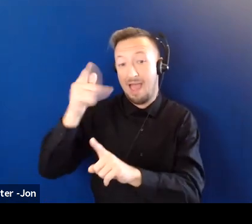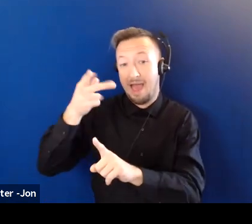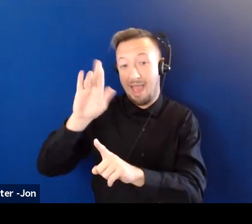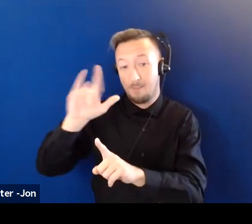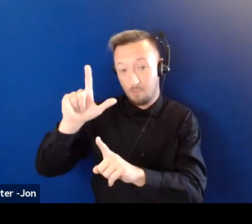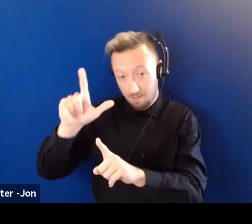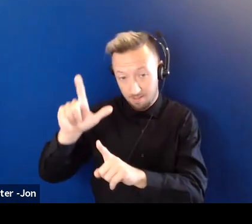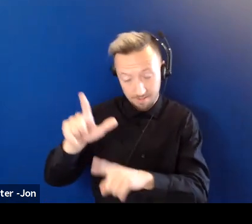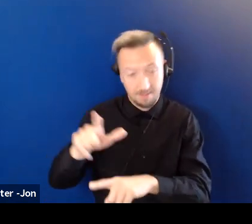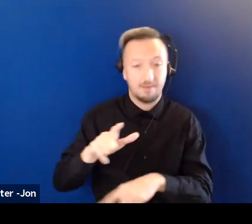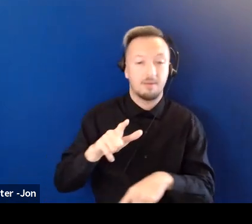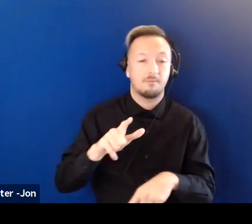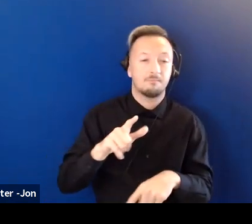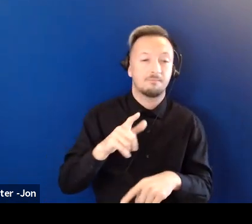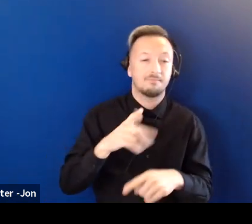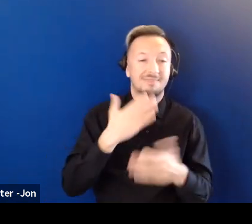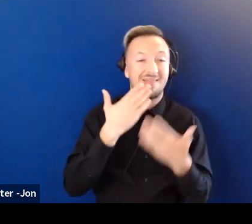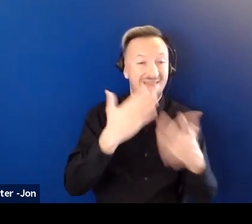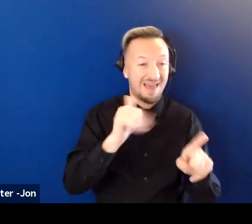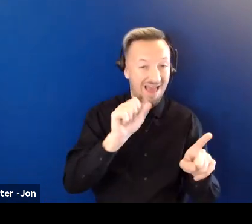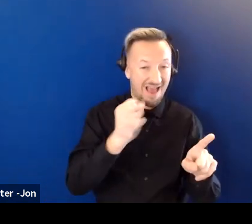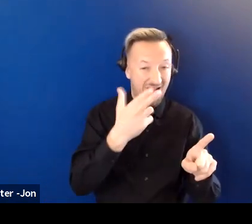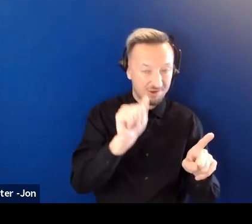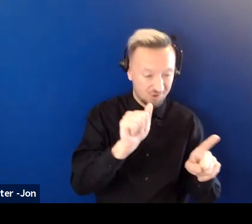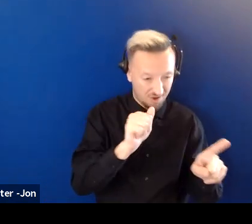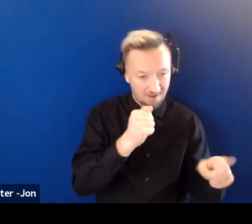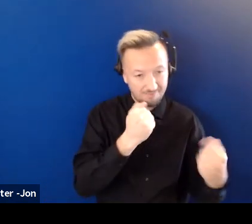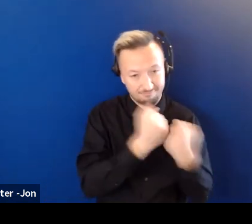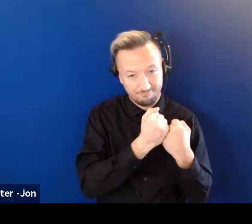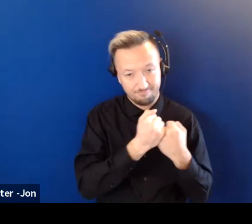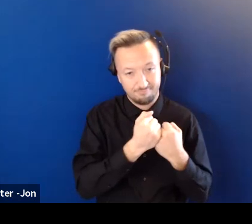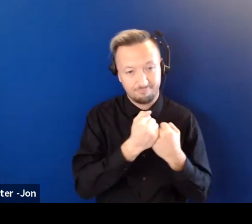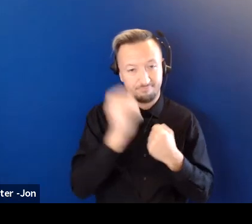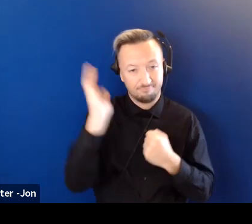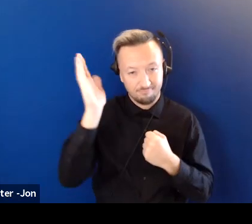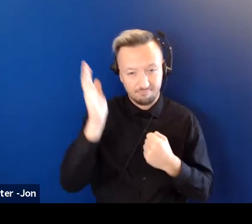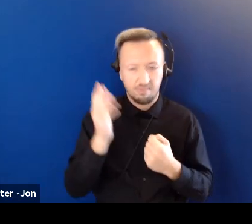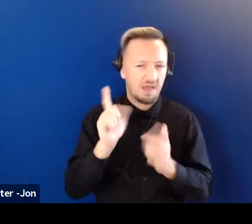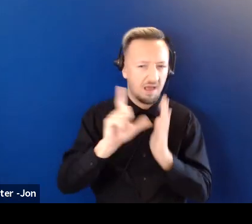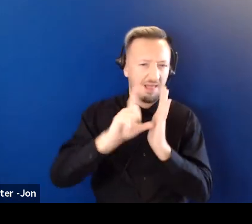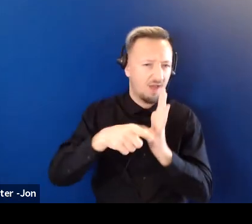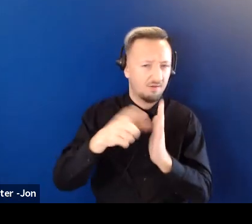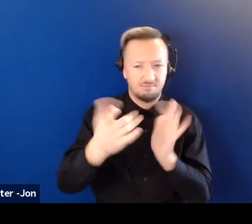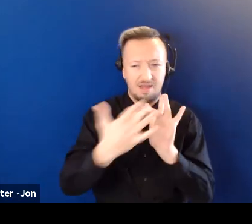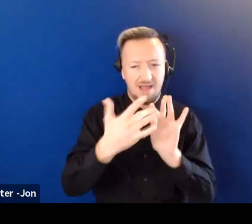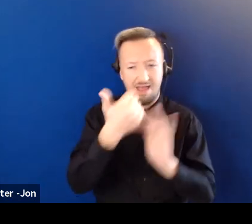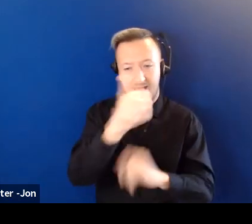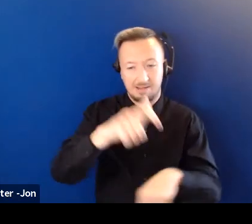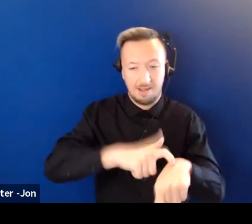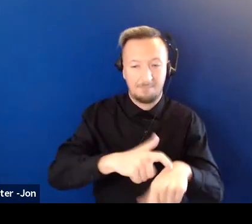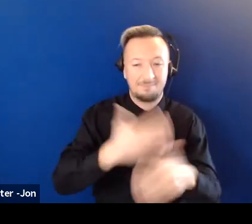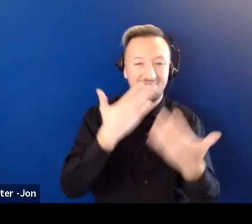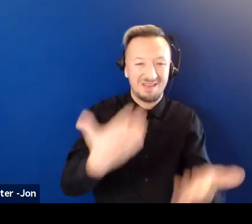us, and thank you, Aja, for presenting with me. And again, we're available to chat at any time. Thank you so much.